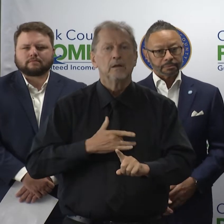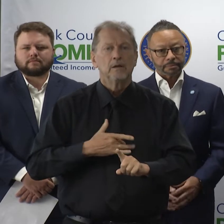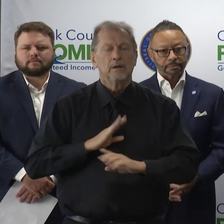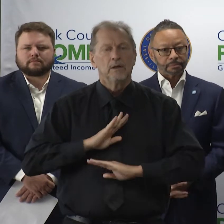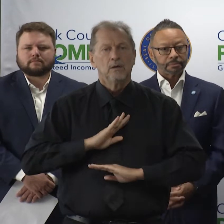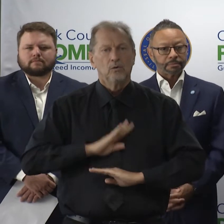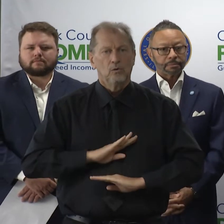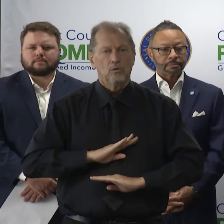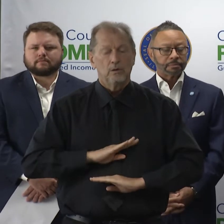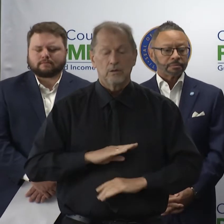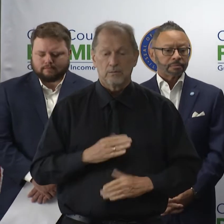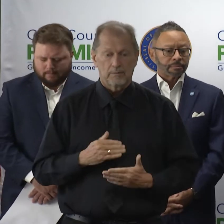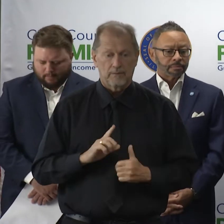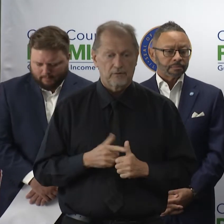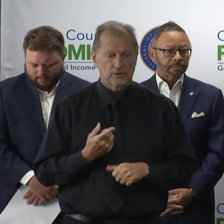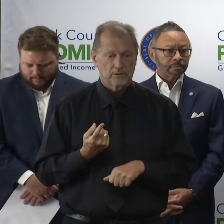lives.